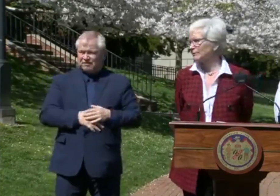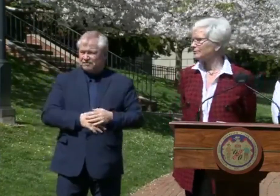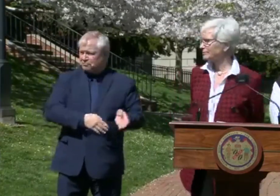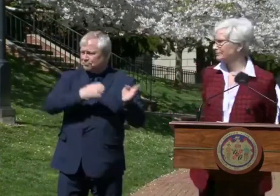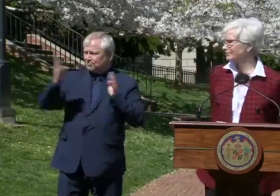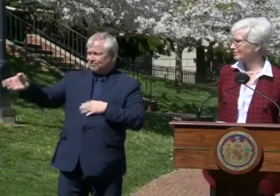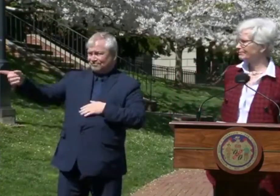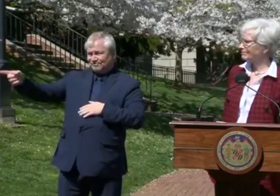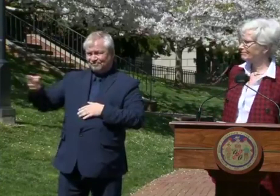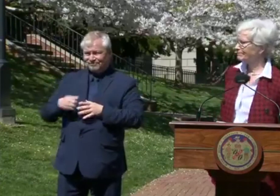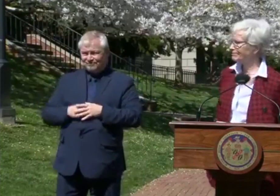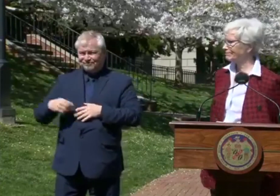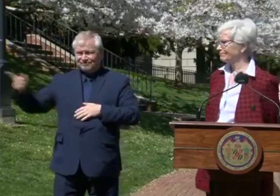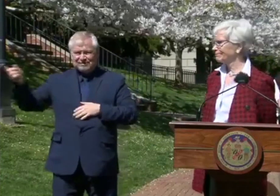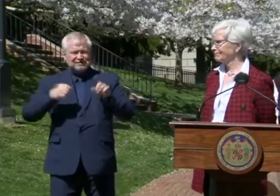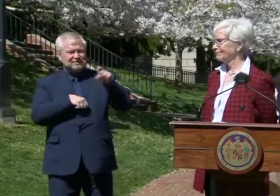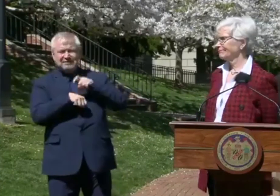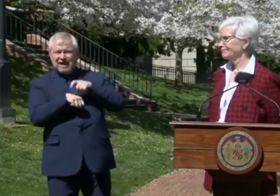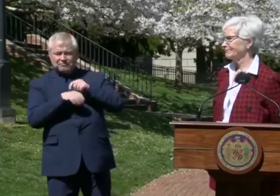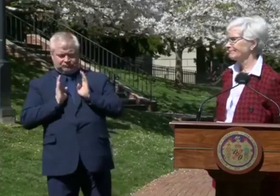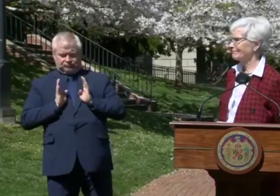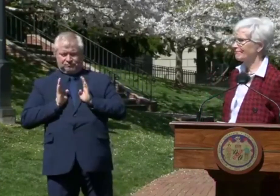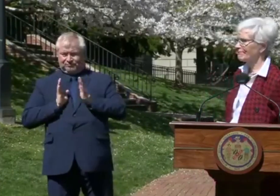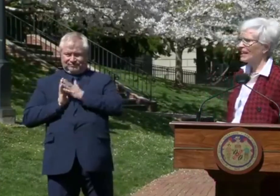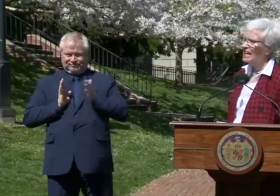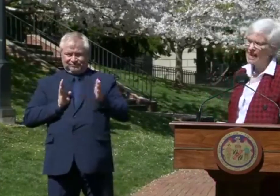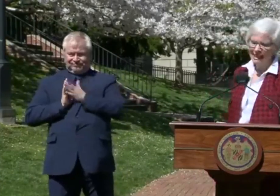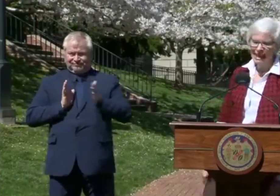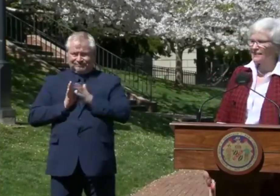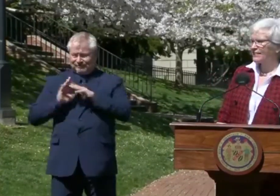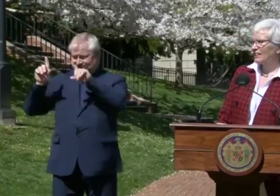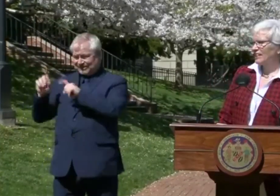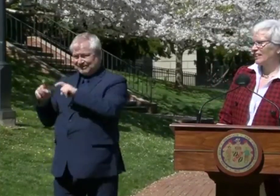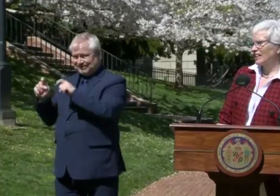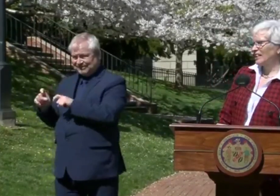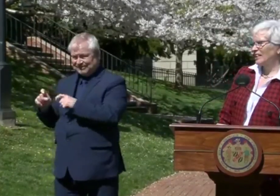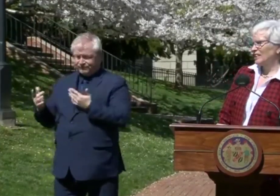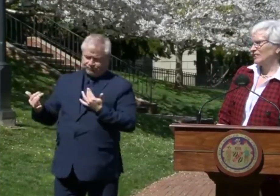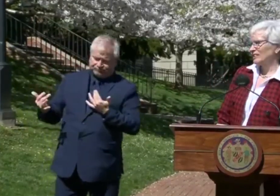also talk about the time frame it takes to get results back? Yes.